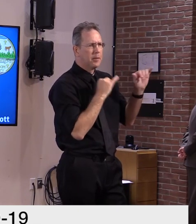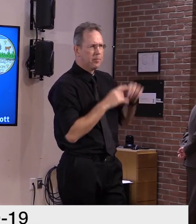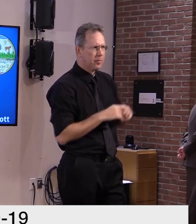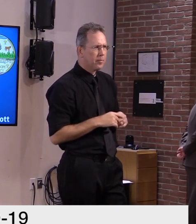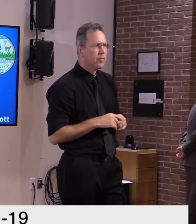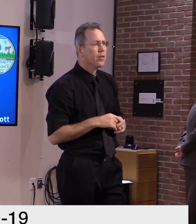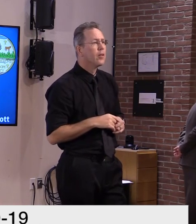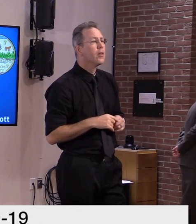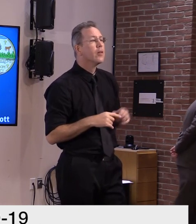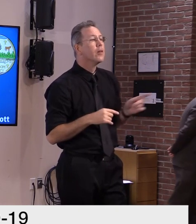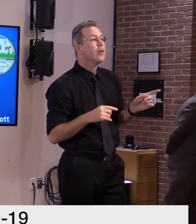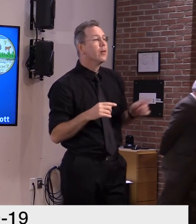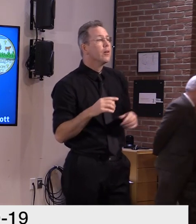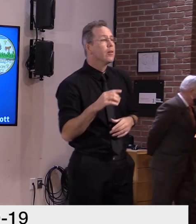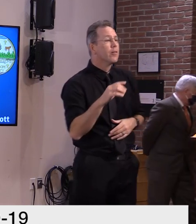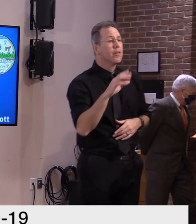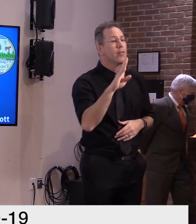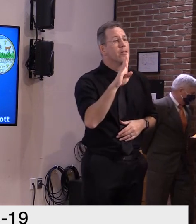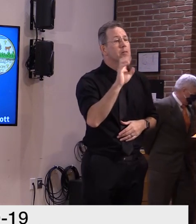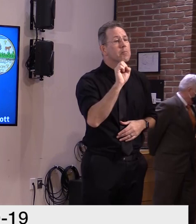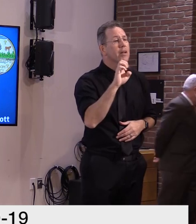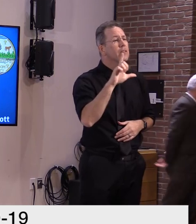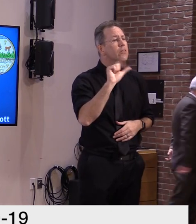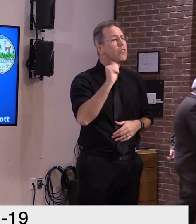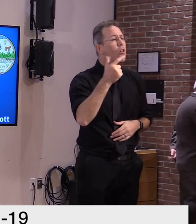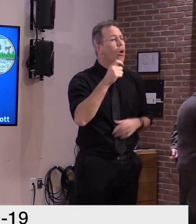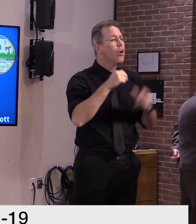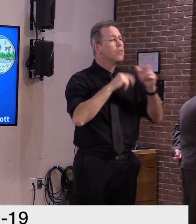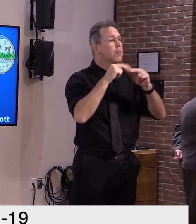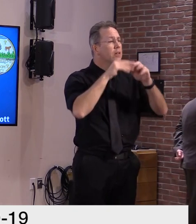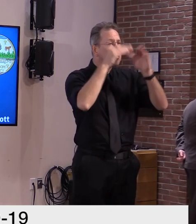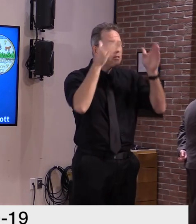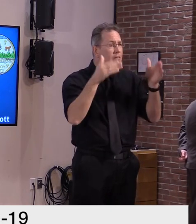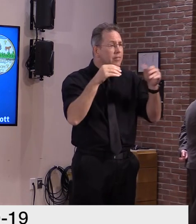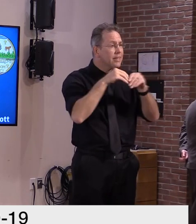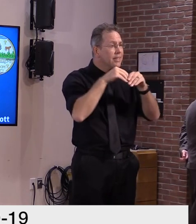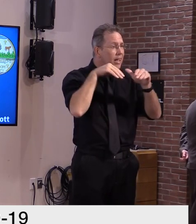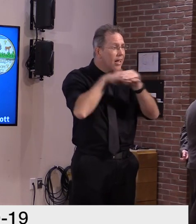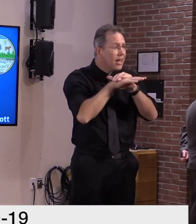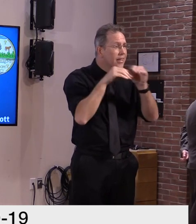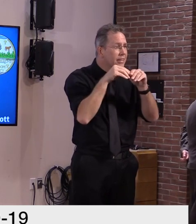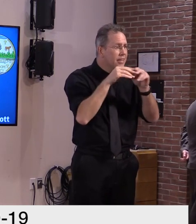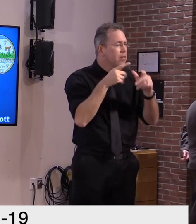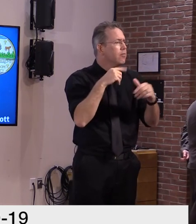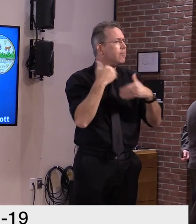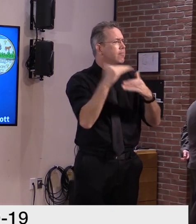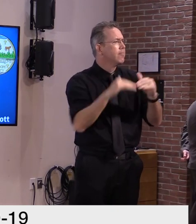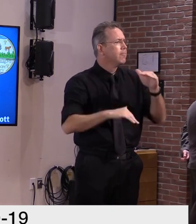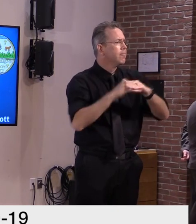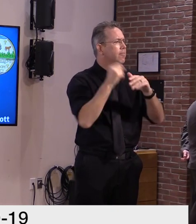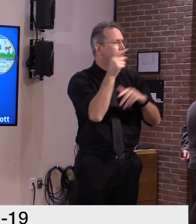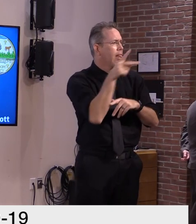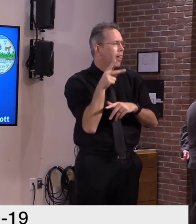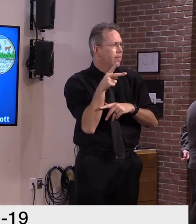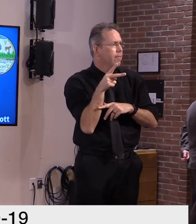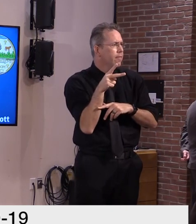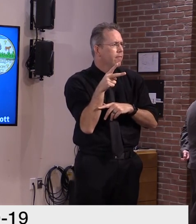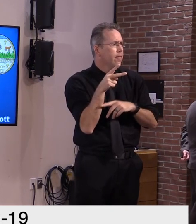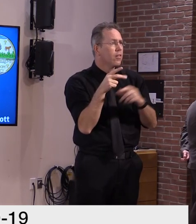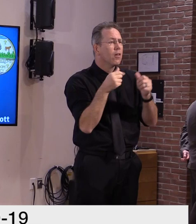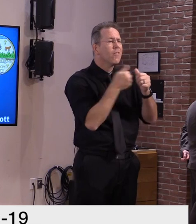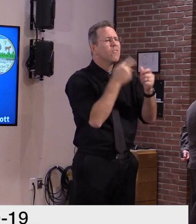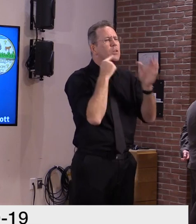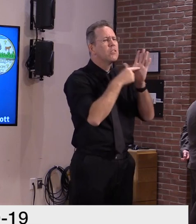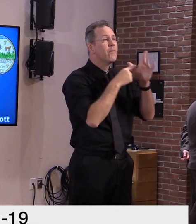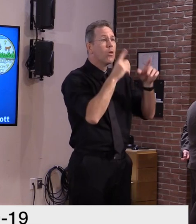area and the requirements to have a capped number to be in line with our social distancing, our maximum gathering size